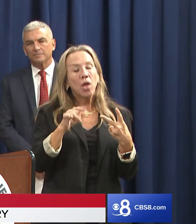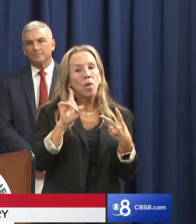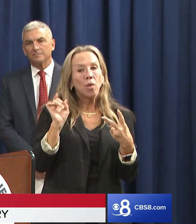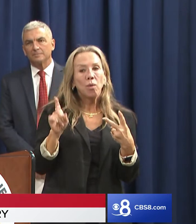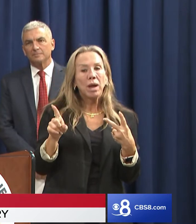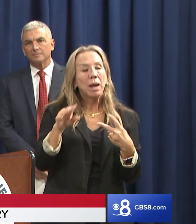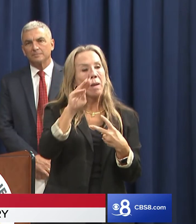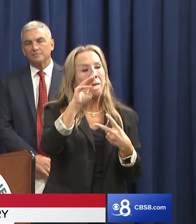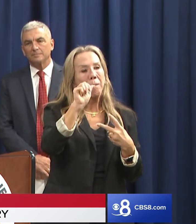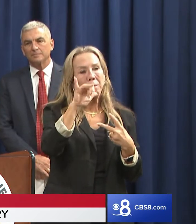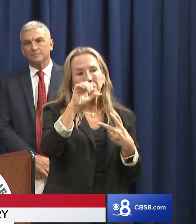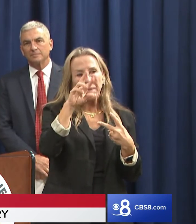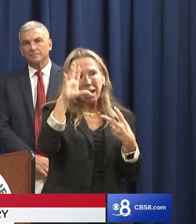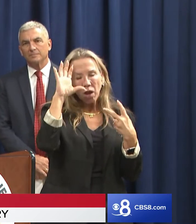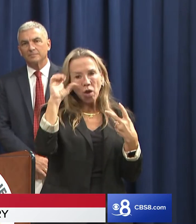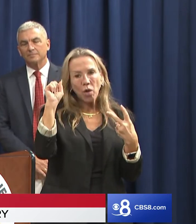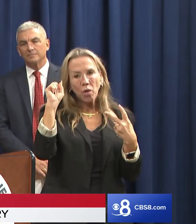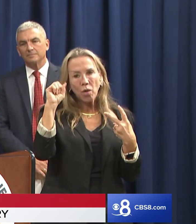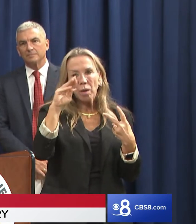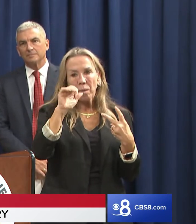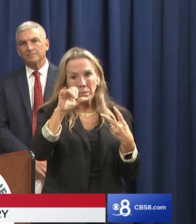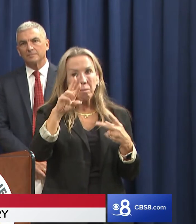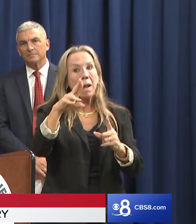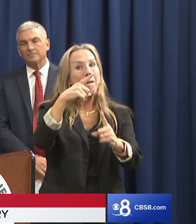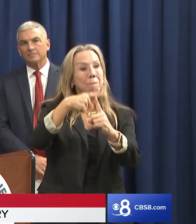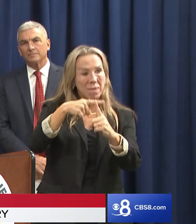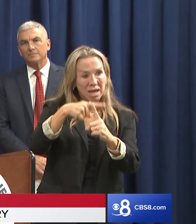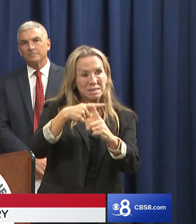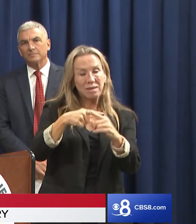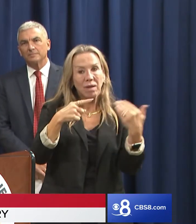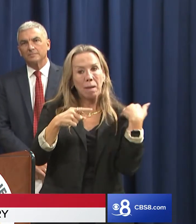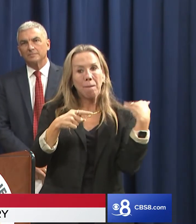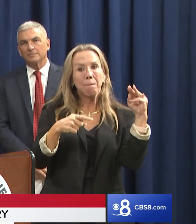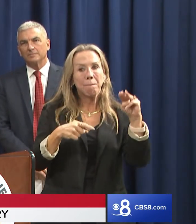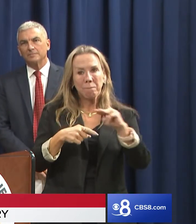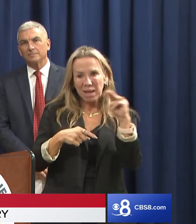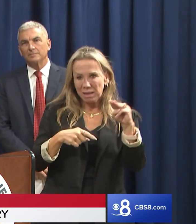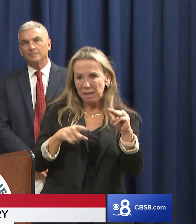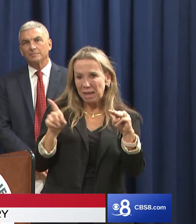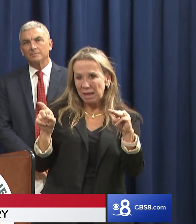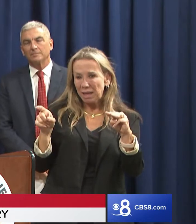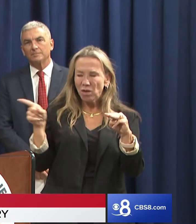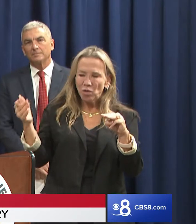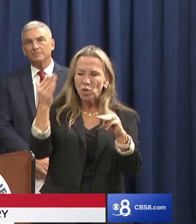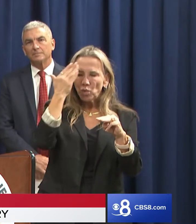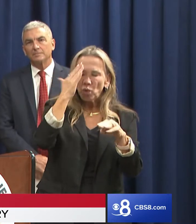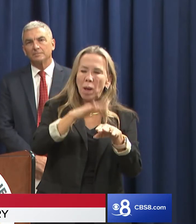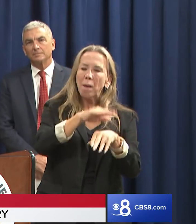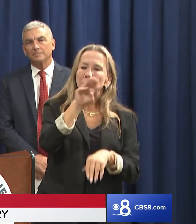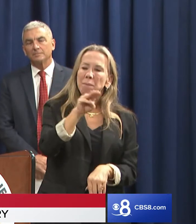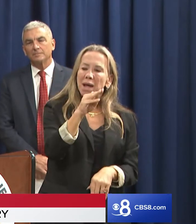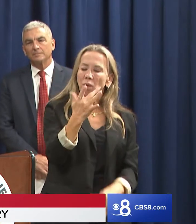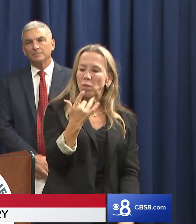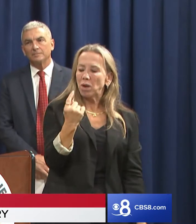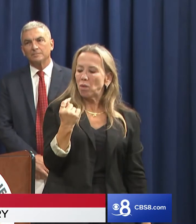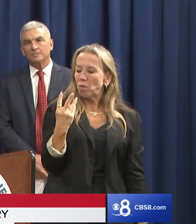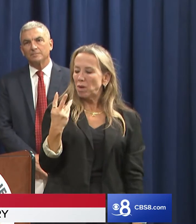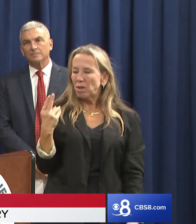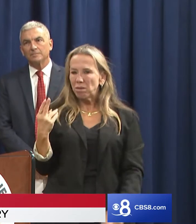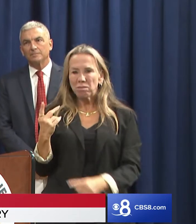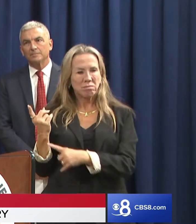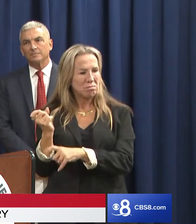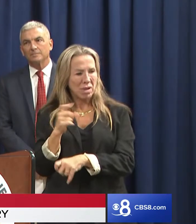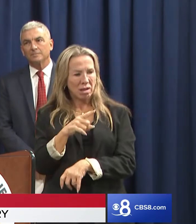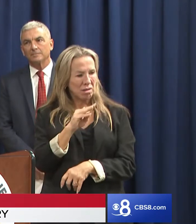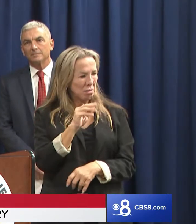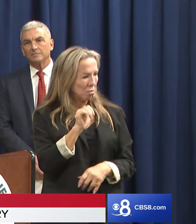mayor had a positive test on Monday. Knew about this on Monday. Why did it take so long? The mayor,